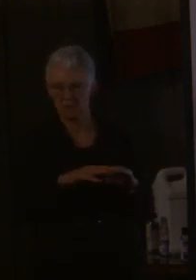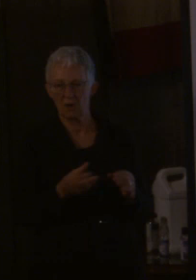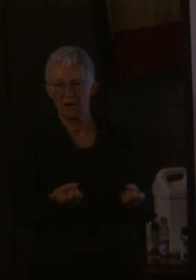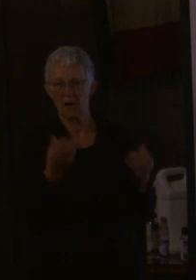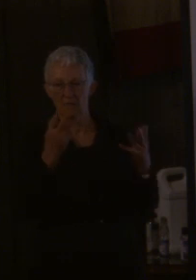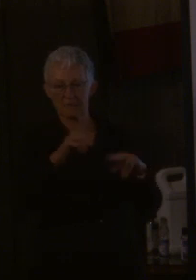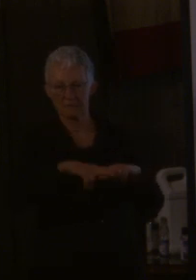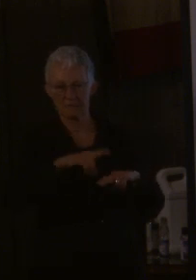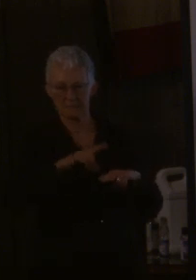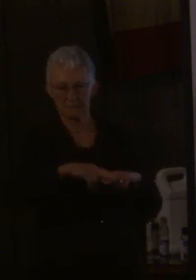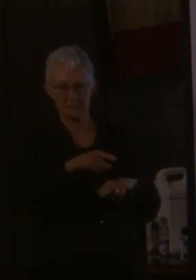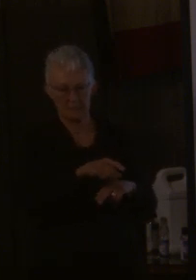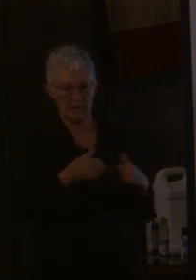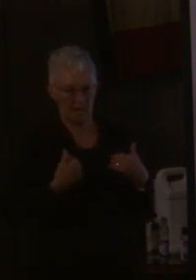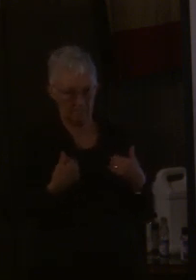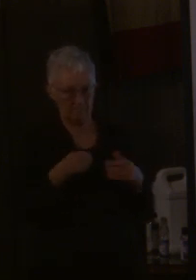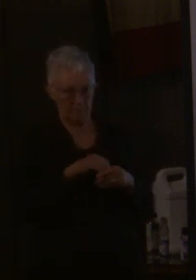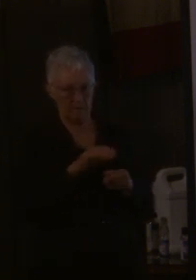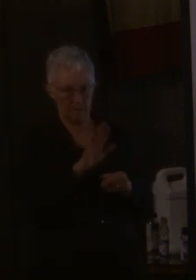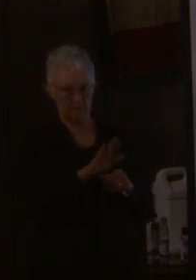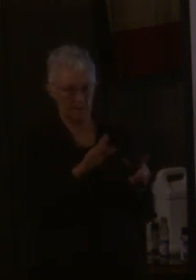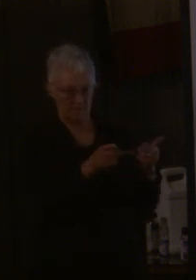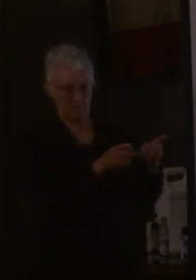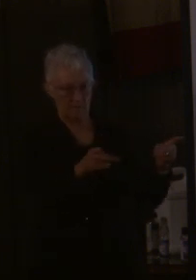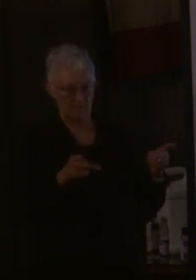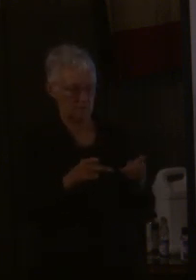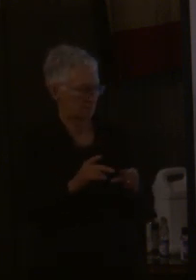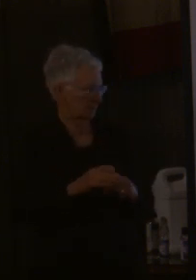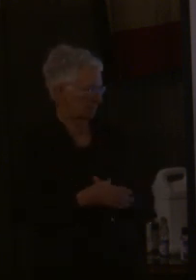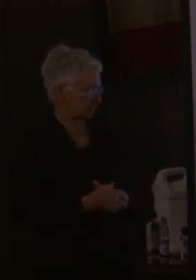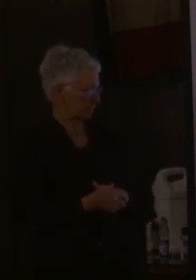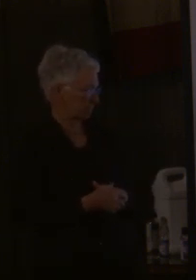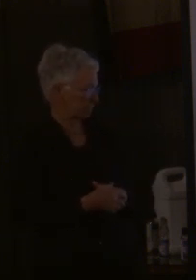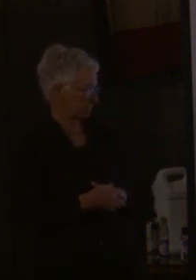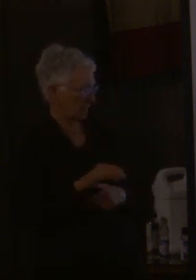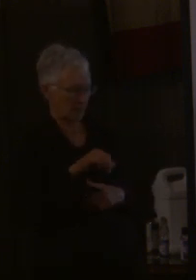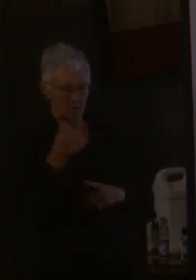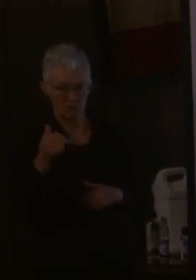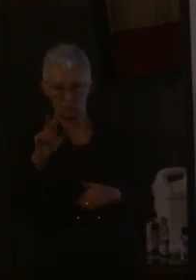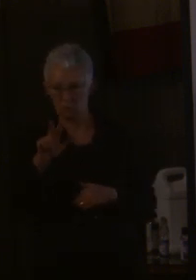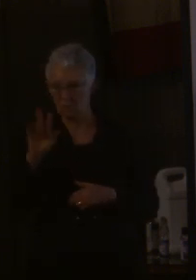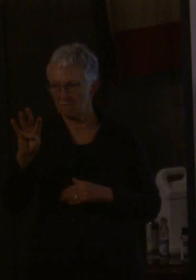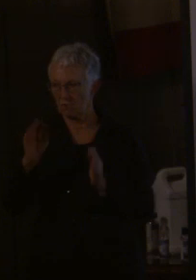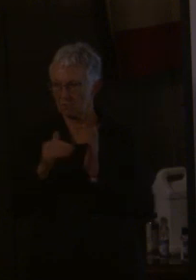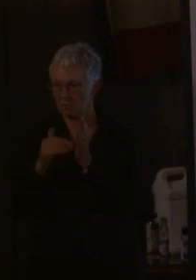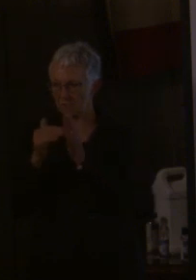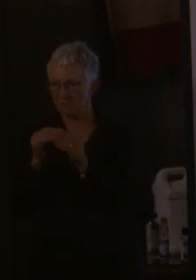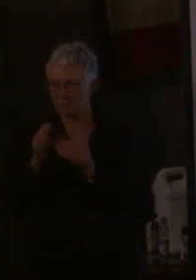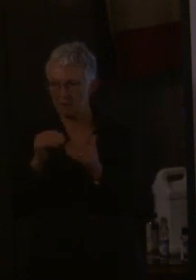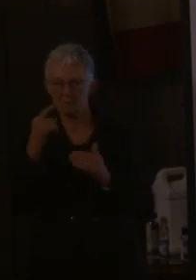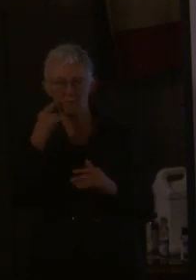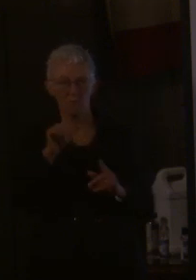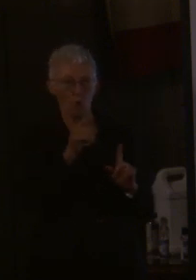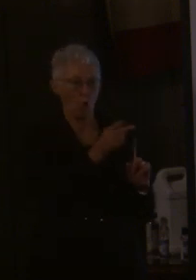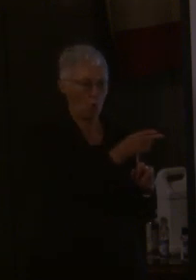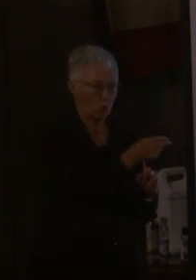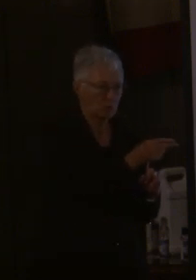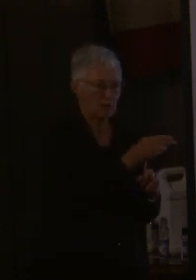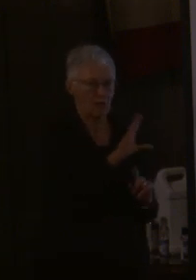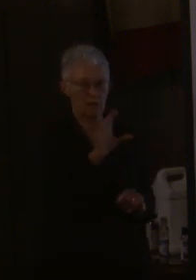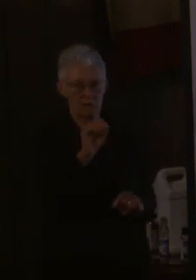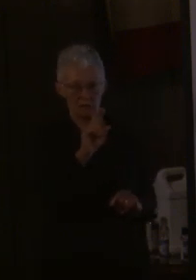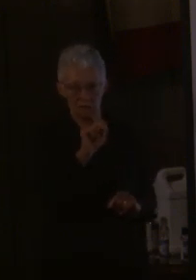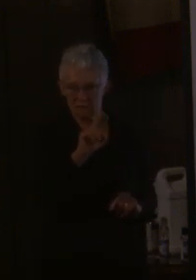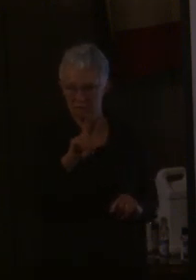footage. And then another $34 million is going to be going to our hotels and convention centers. Similarly, we're